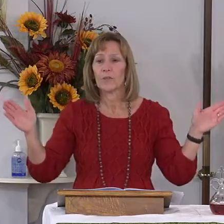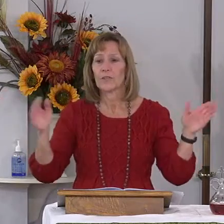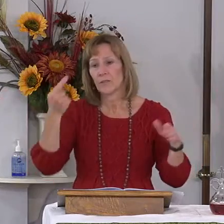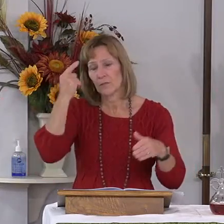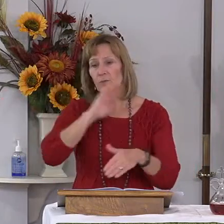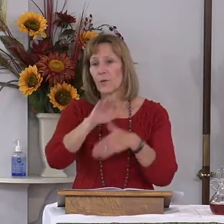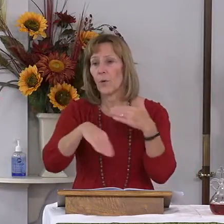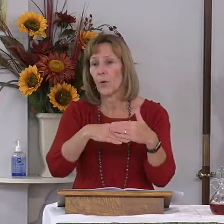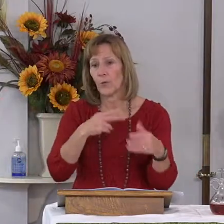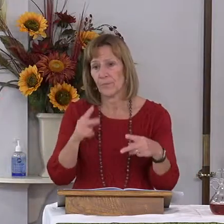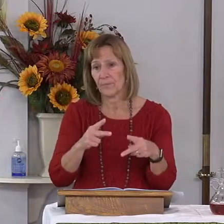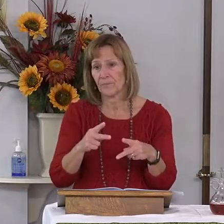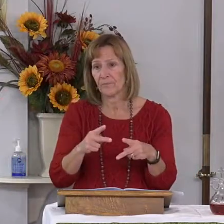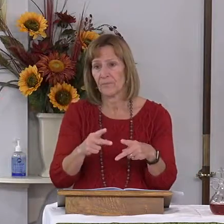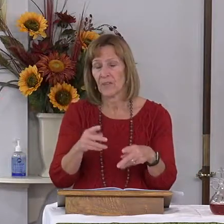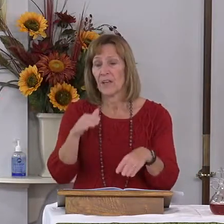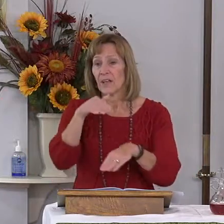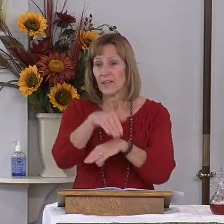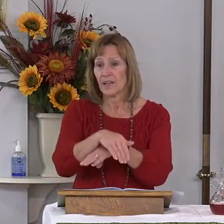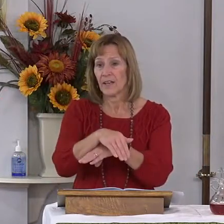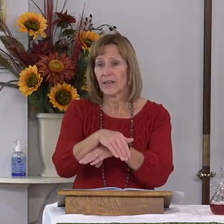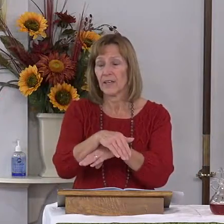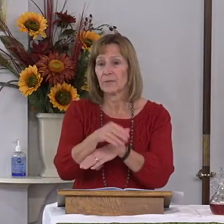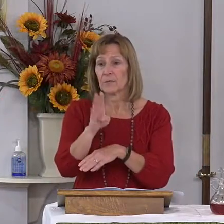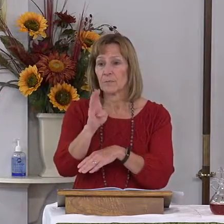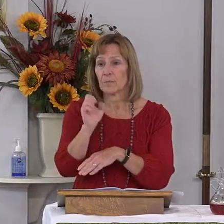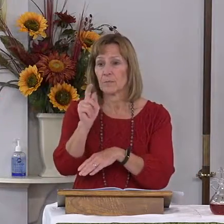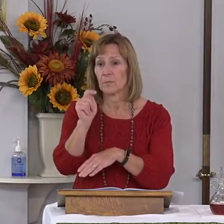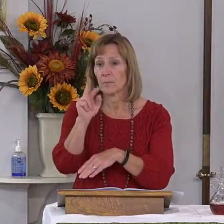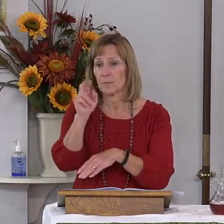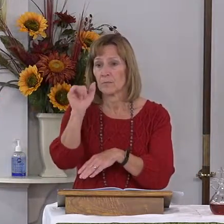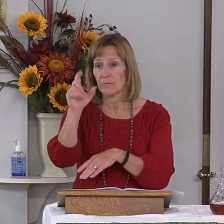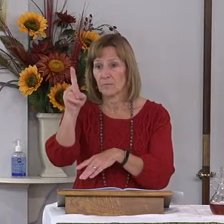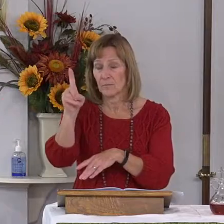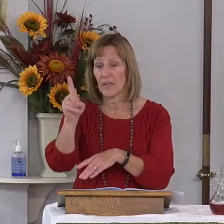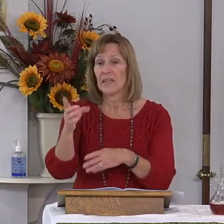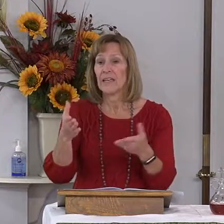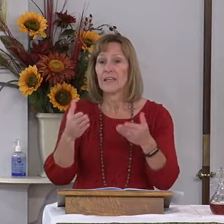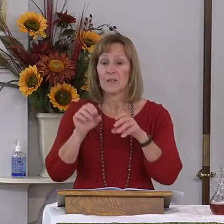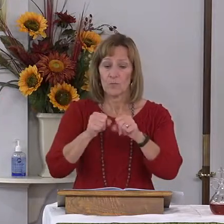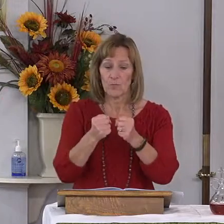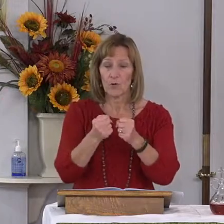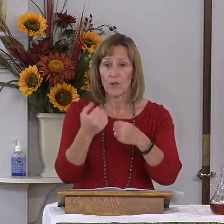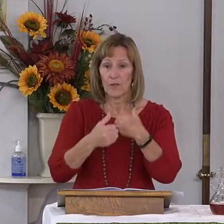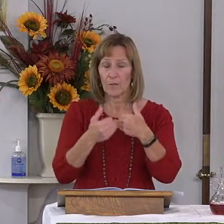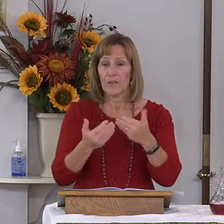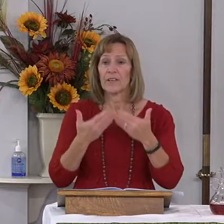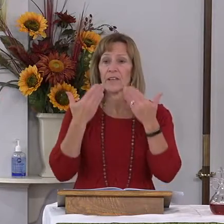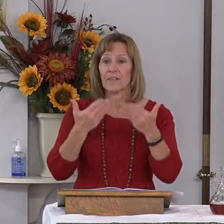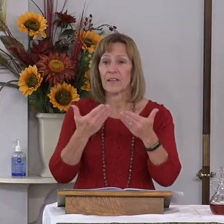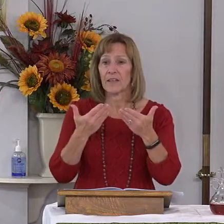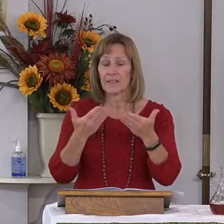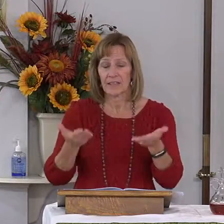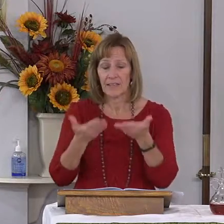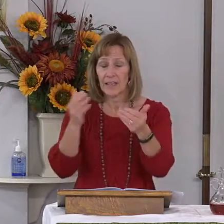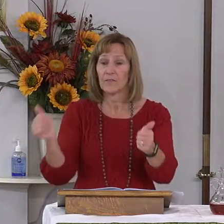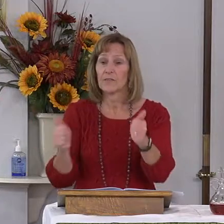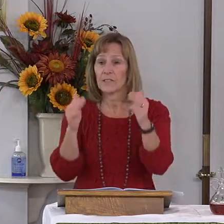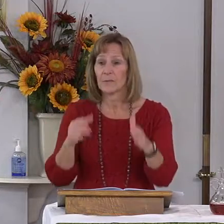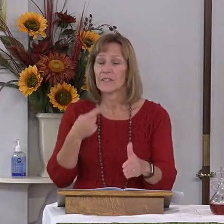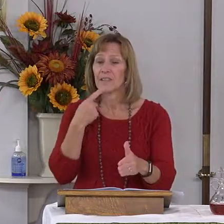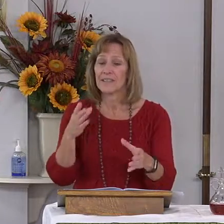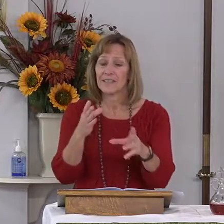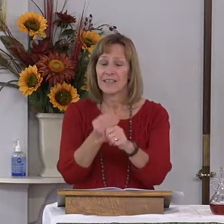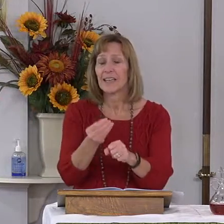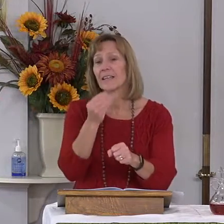all. In the night in which he was betrayed, our Lord Jesus took bread and gave thanks. He broke it and gave it to his disciples,